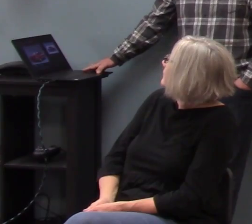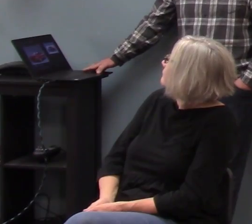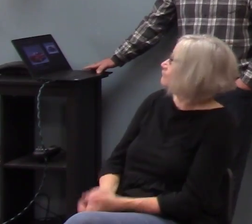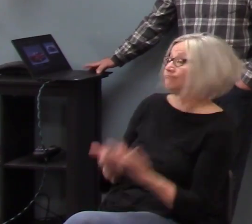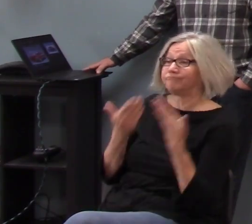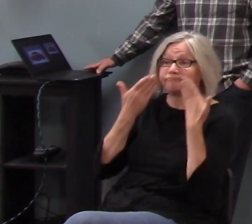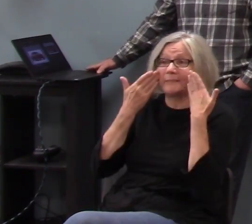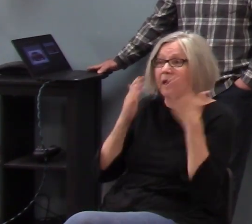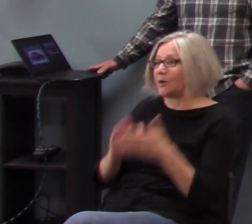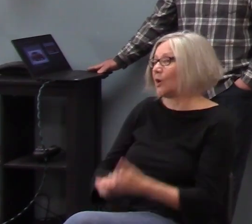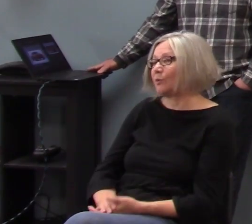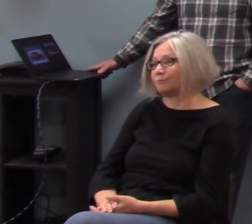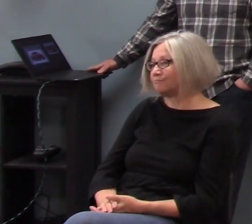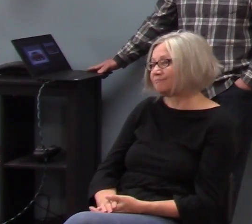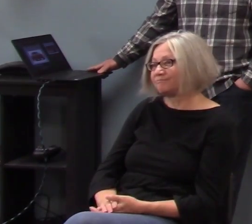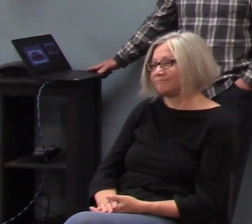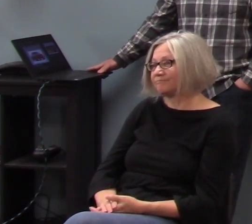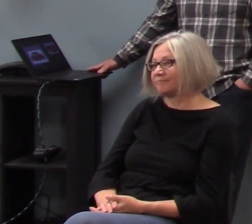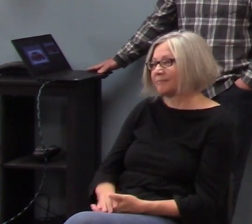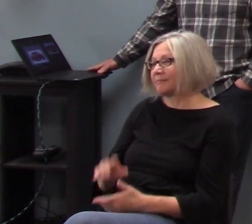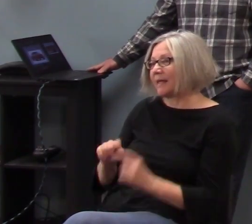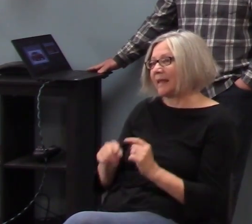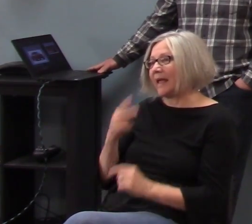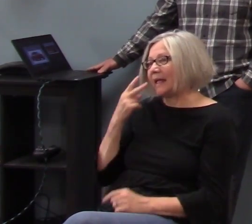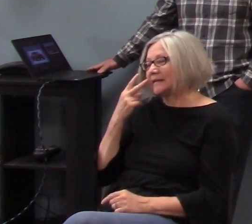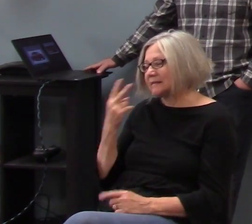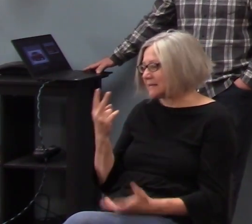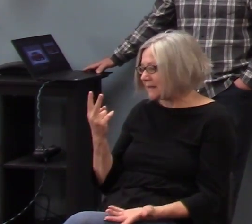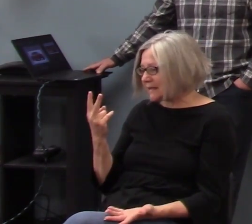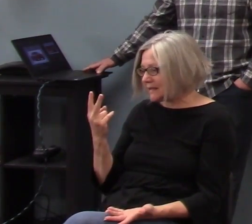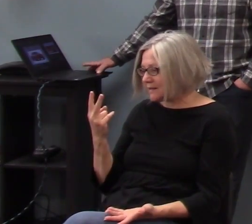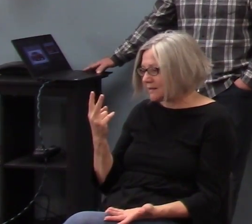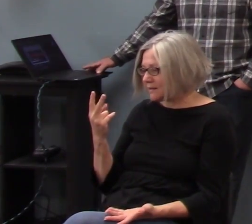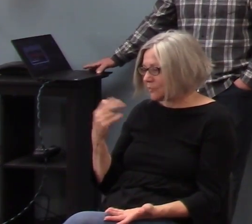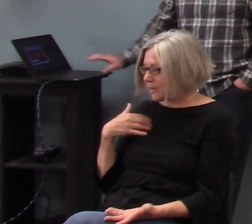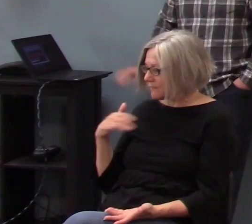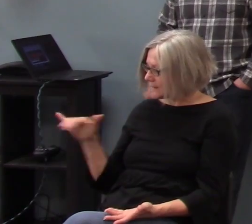I don't know. I can't possibly see how there could ever be a similarity between things.